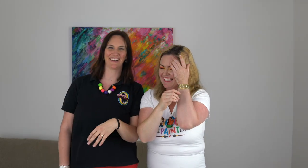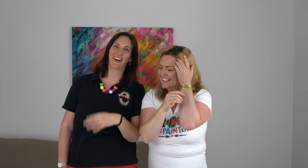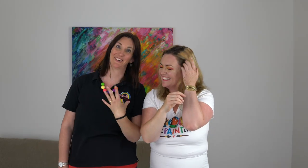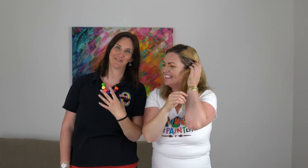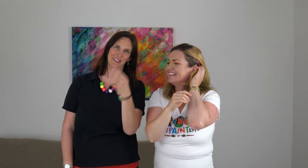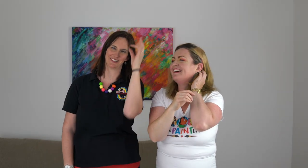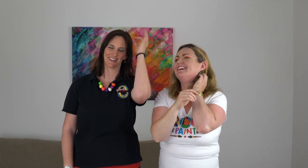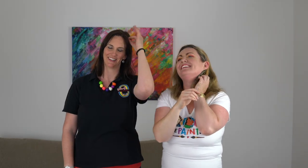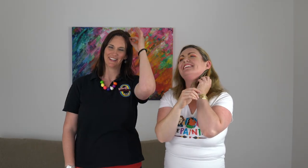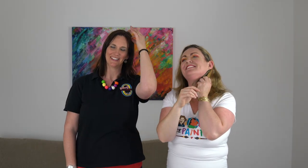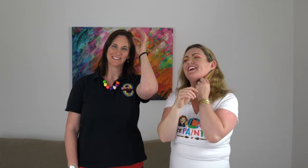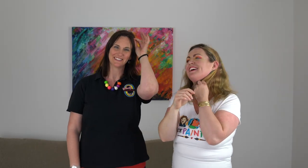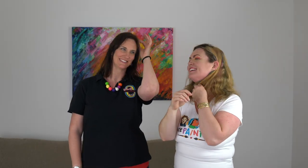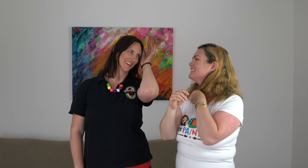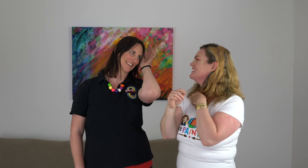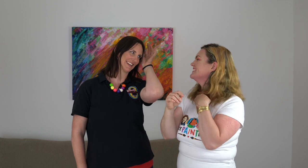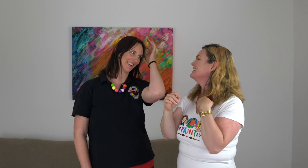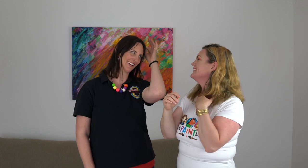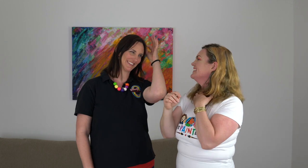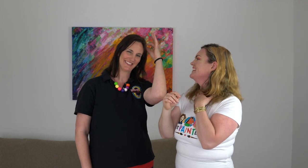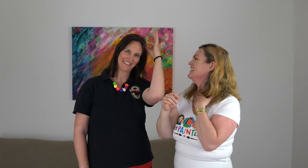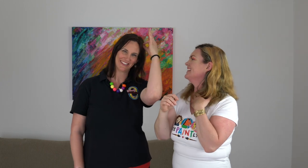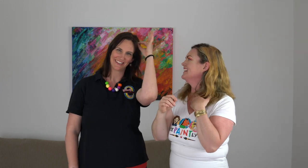I don't. But... I need to dye it. So that's yellow.